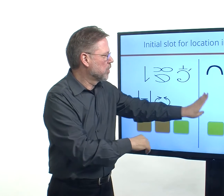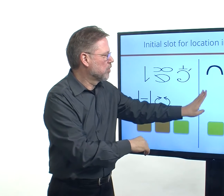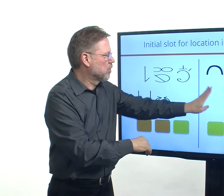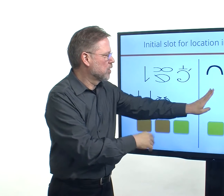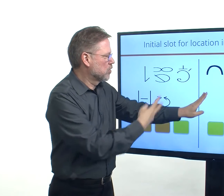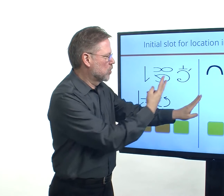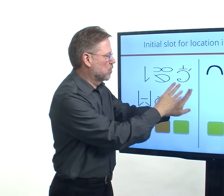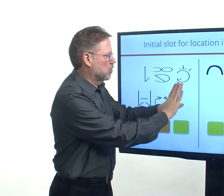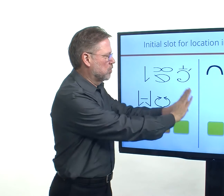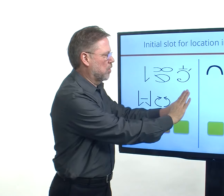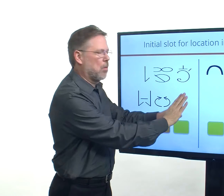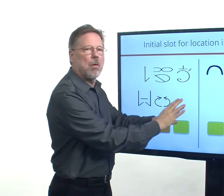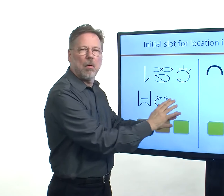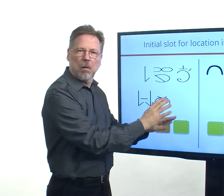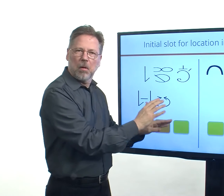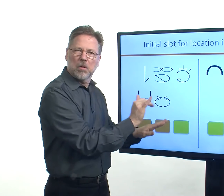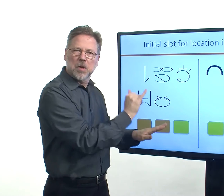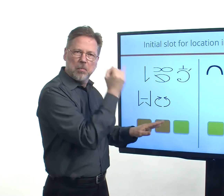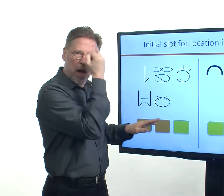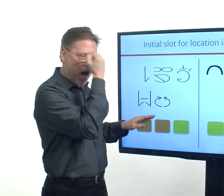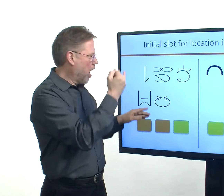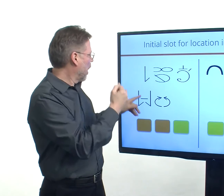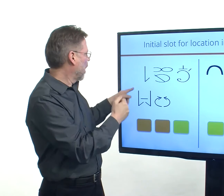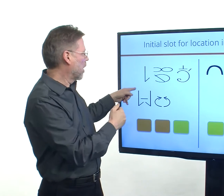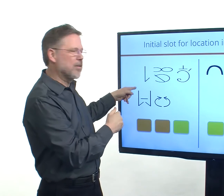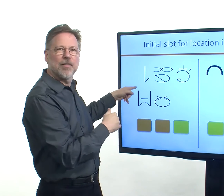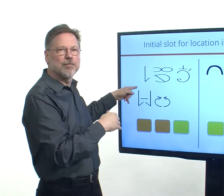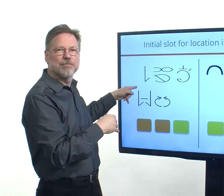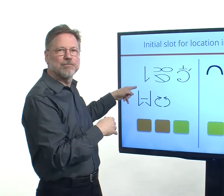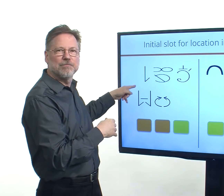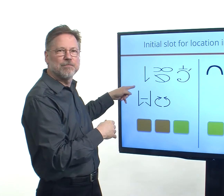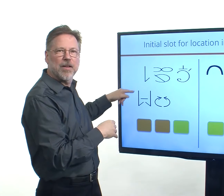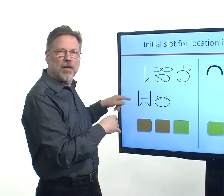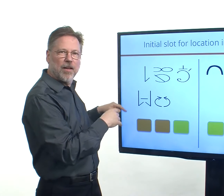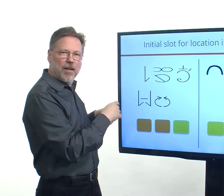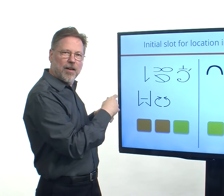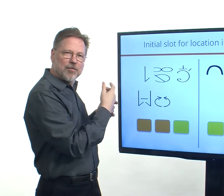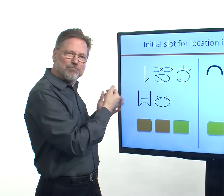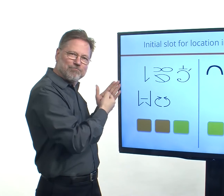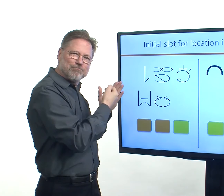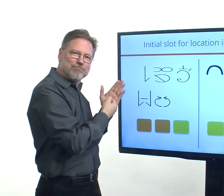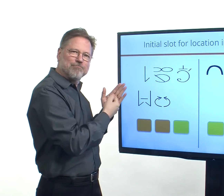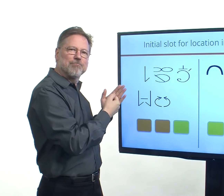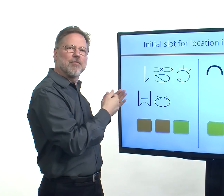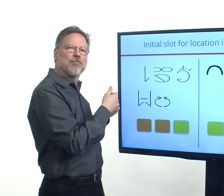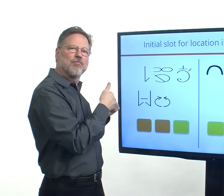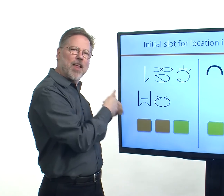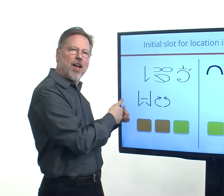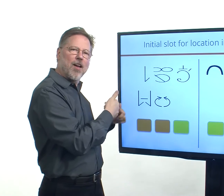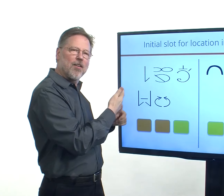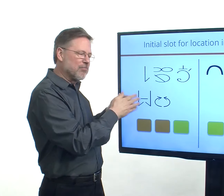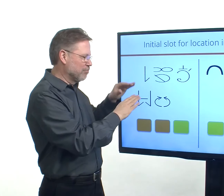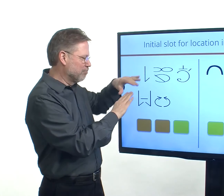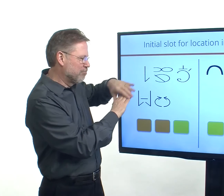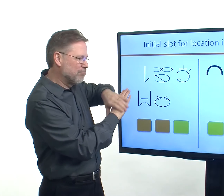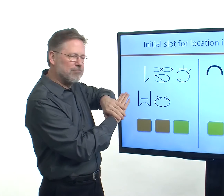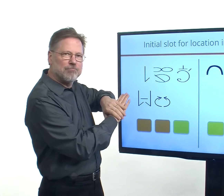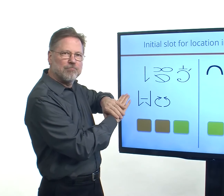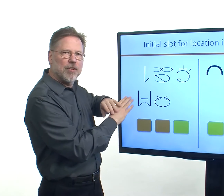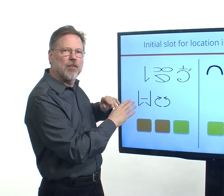using two letters when both hands are used in a sign. This idea was not used in Bebion's system. His symbols were hand-drawn